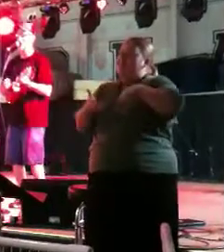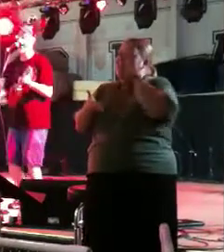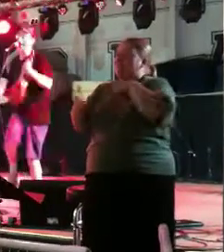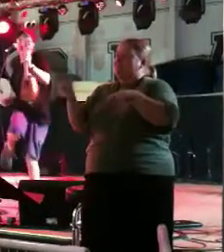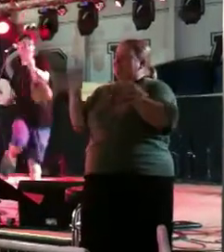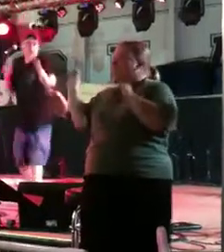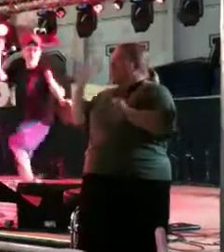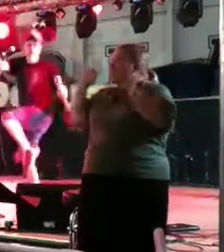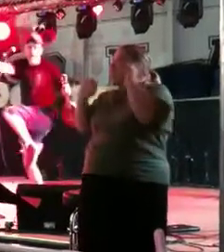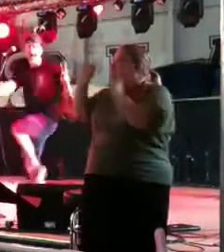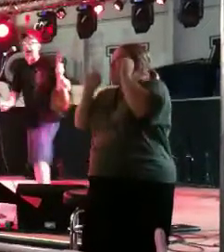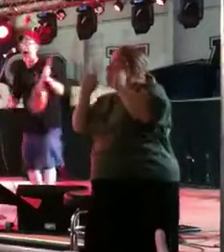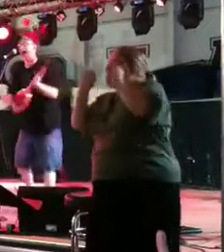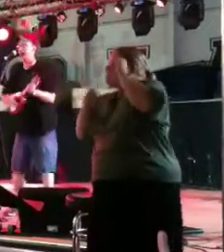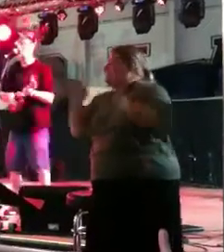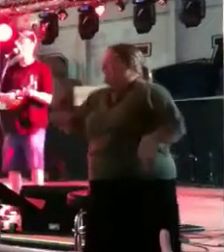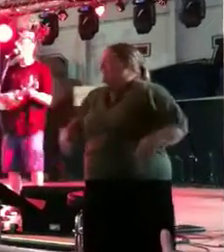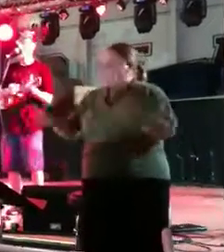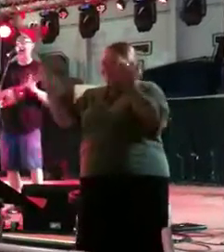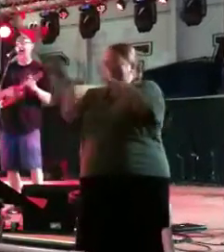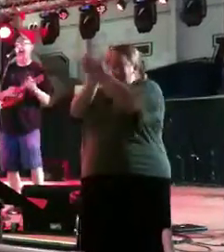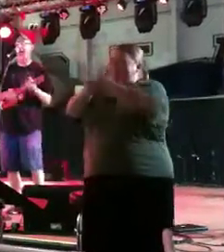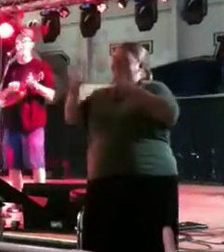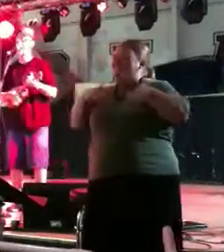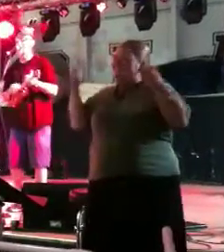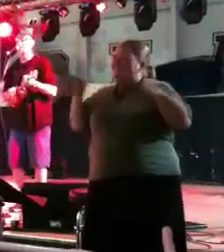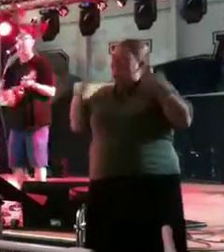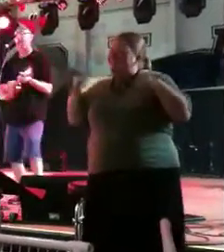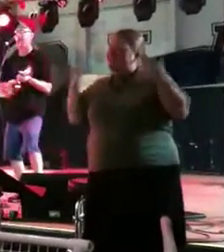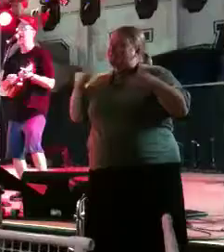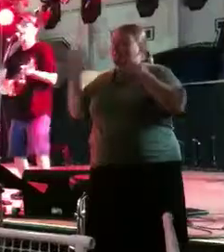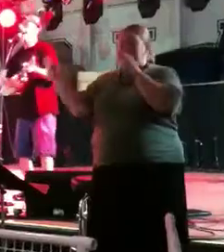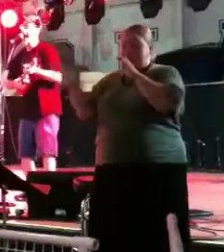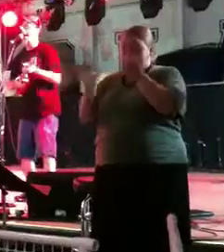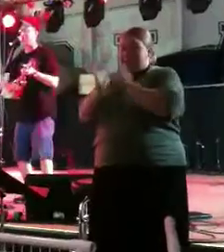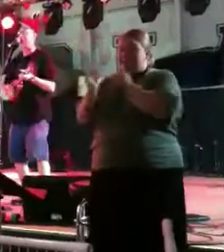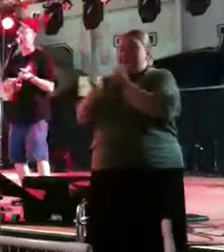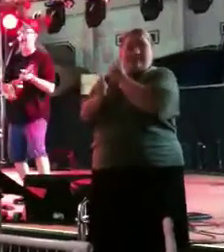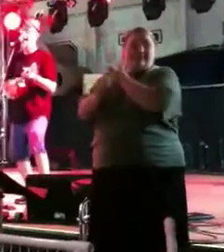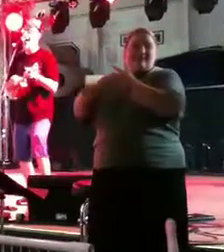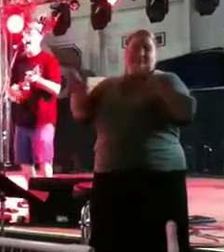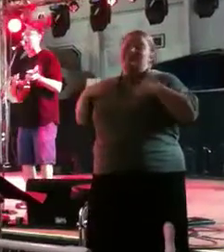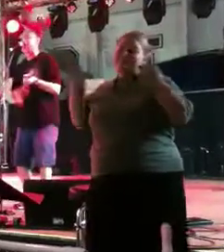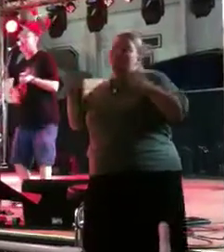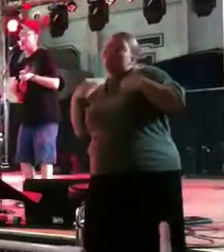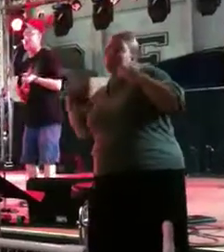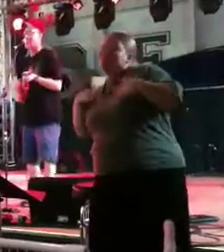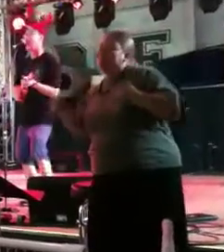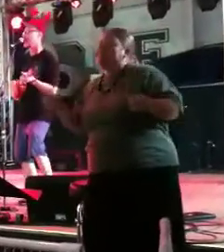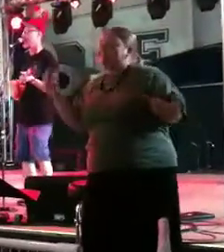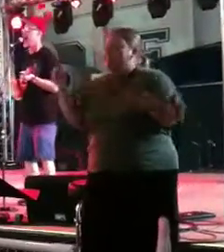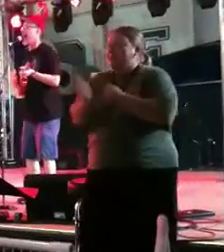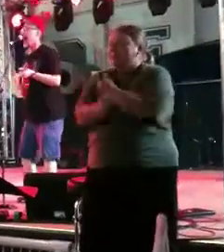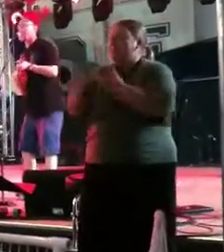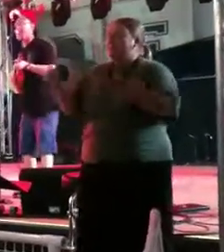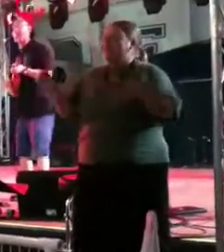Everybody do a dance. Come on, get happy. Let's do it again. Everybody get happy. Come on, sing